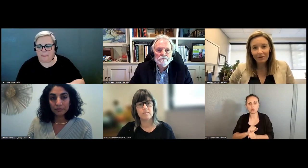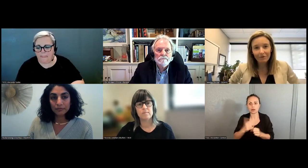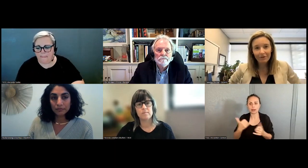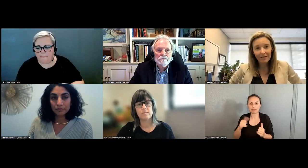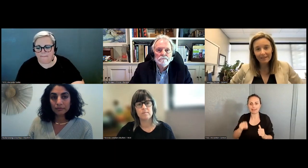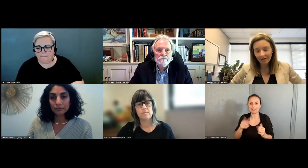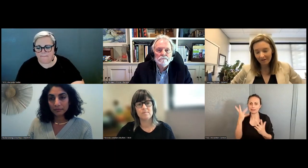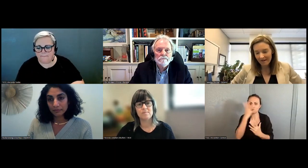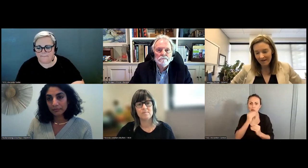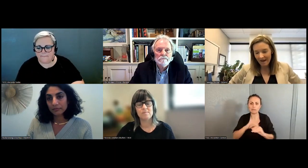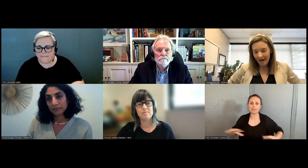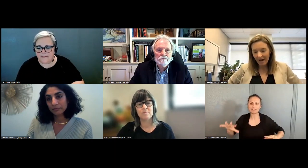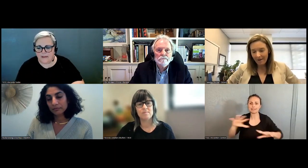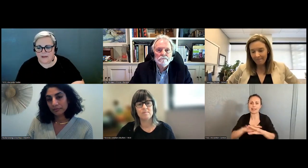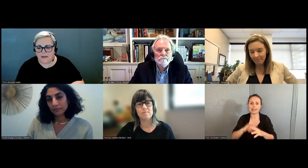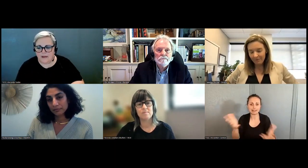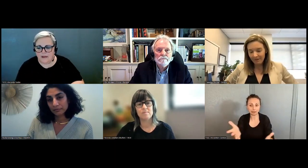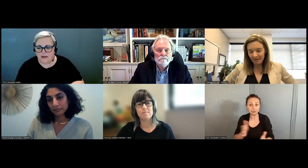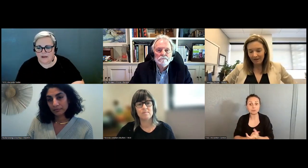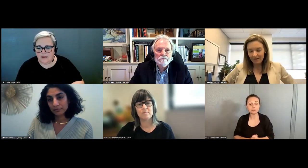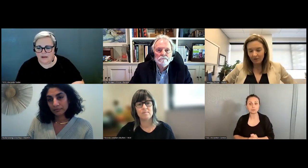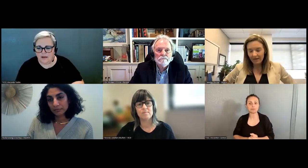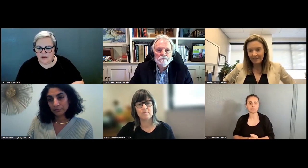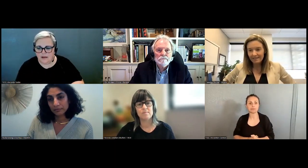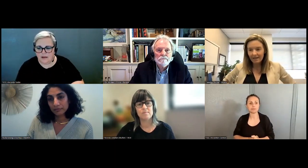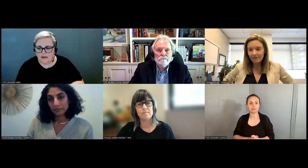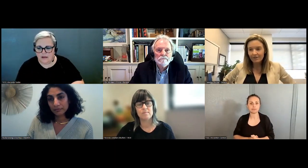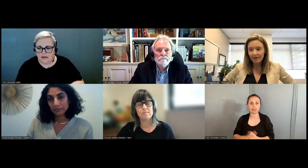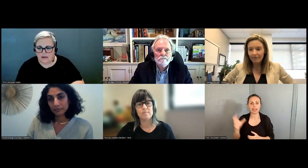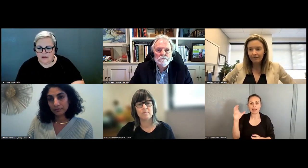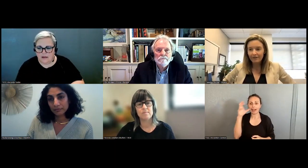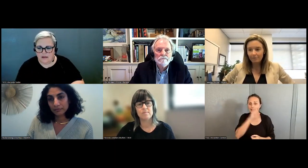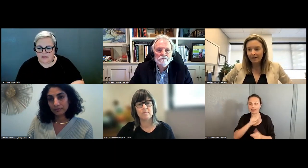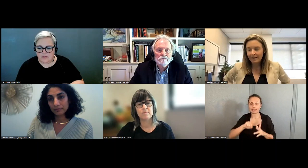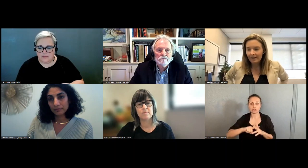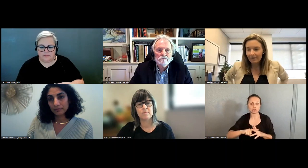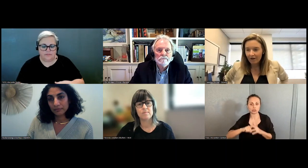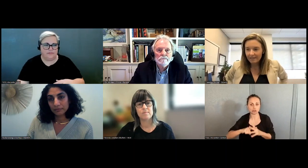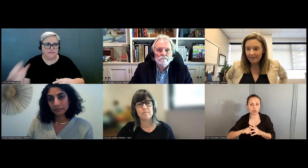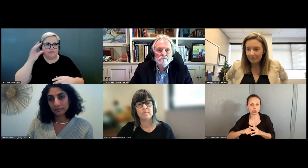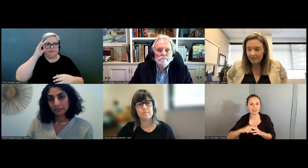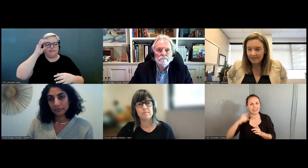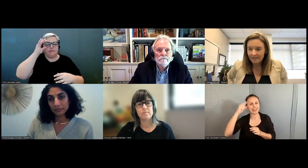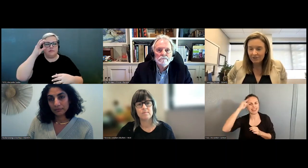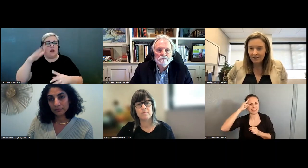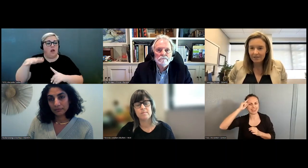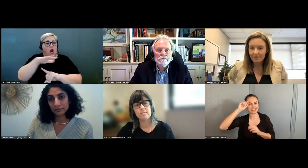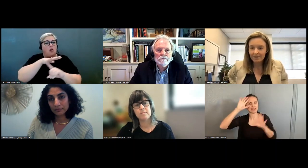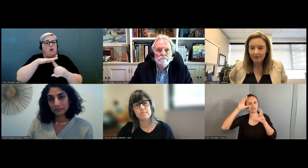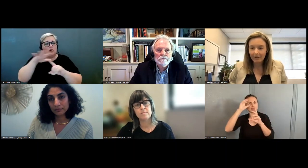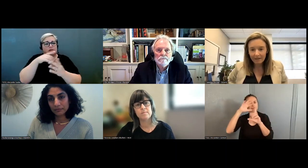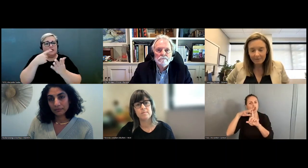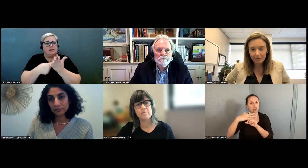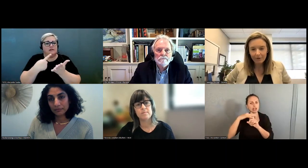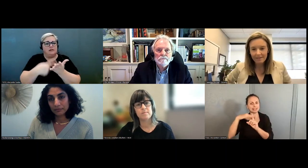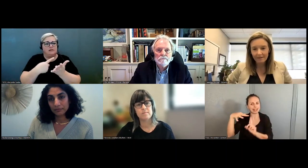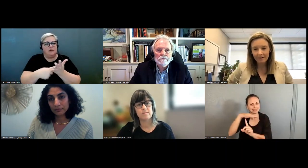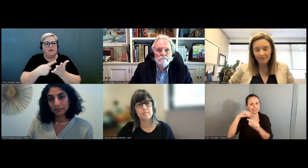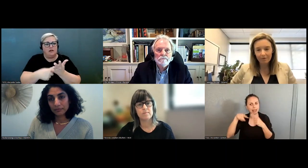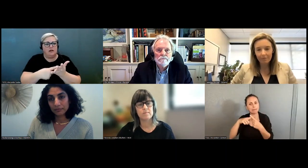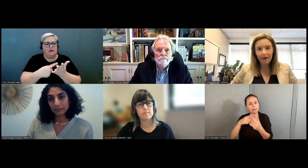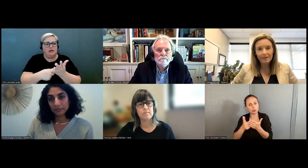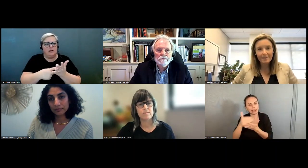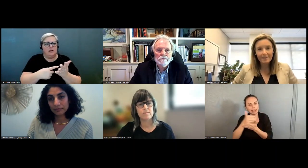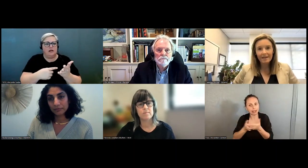the beautiful land here. I guess I'll start off because I think the context for this discussion is around income supports